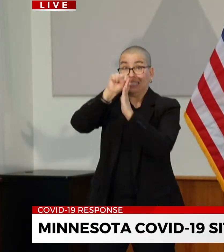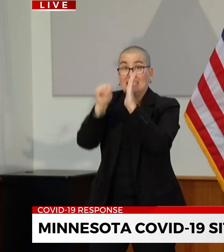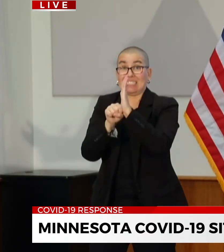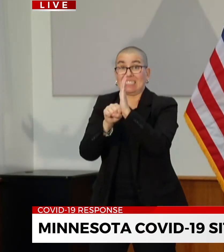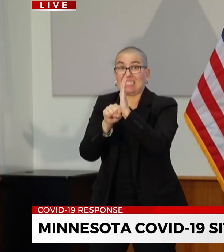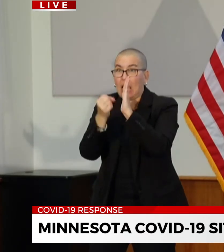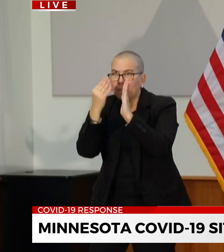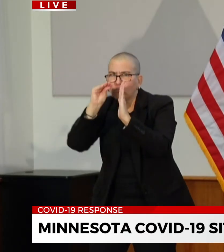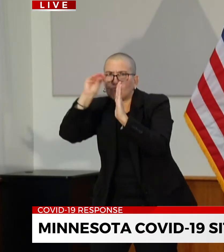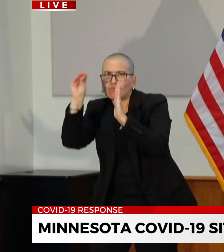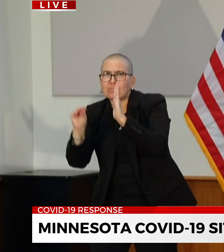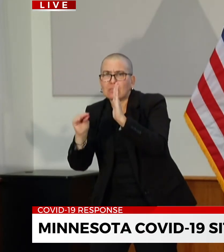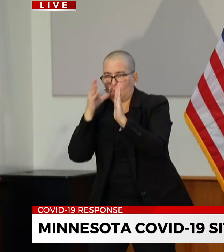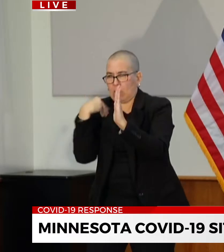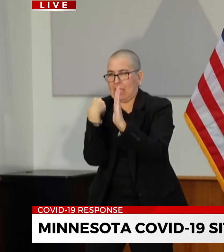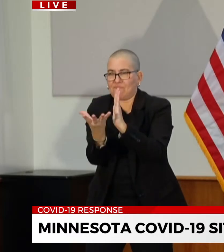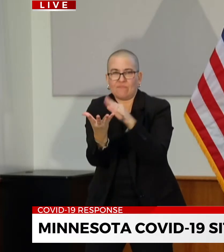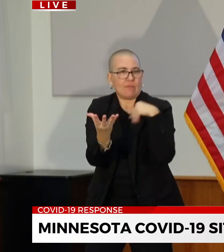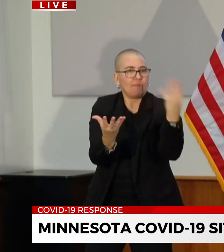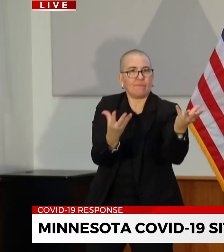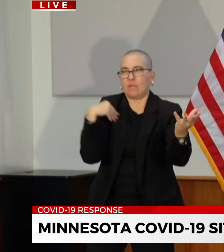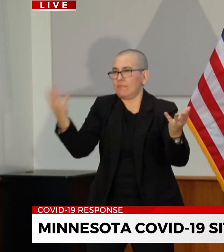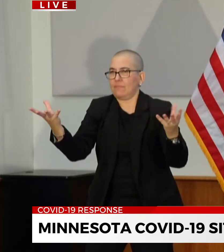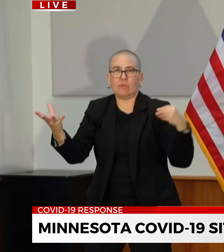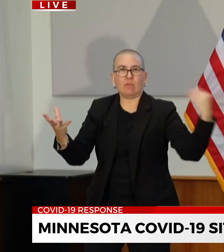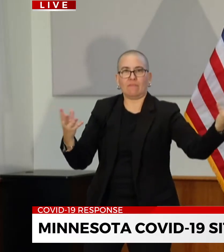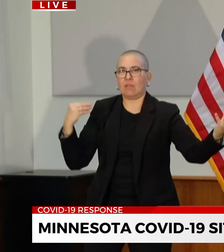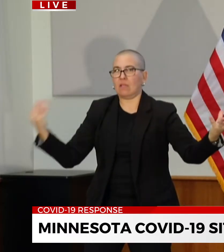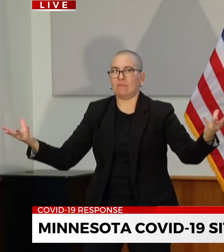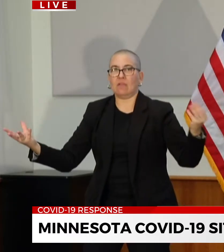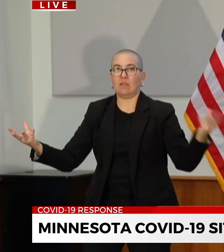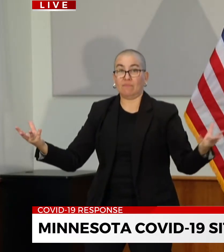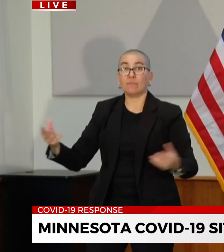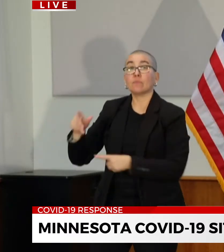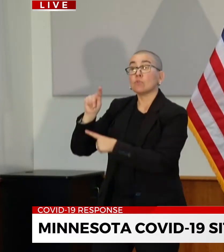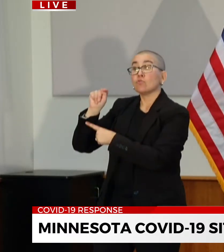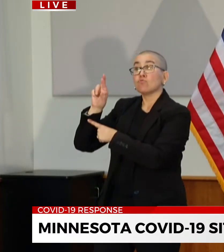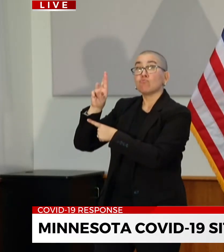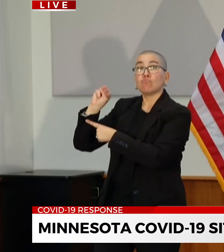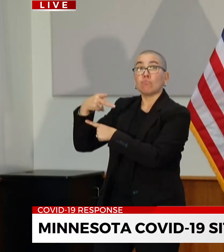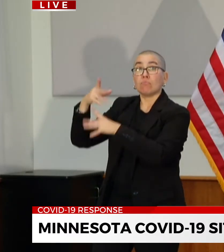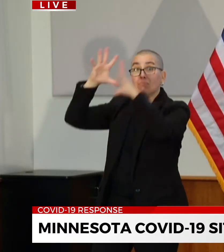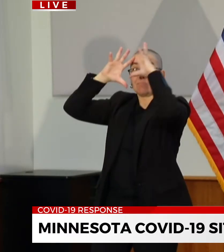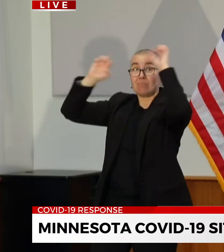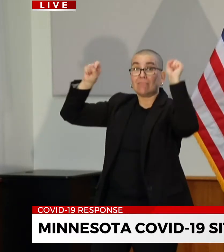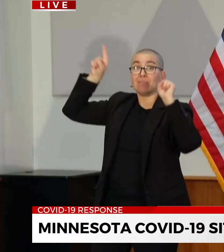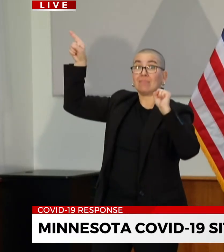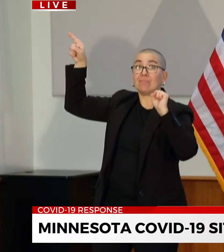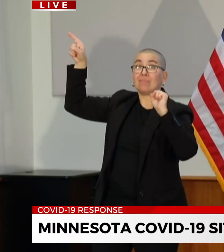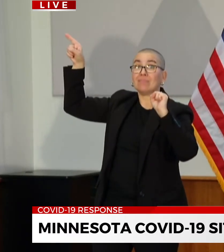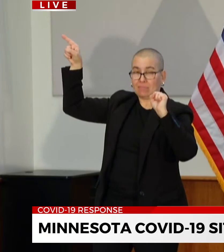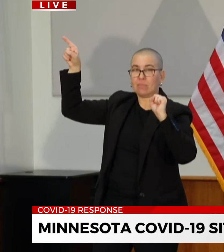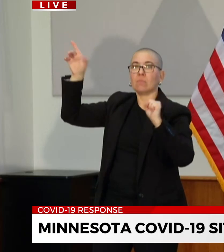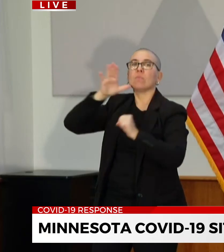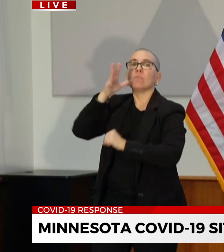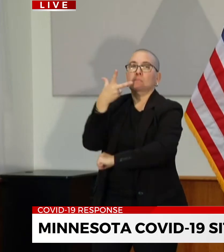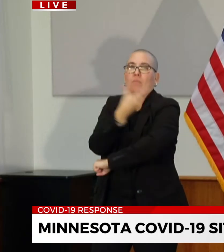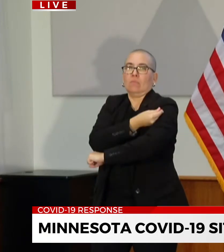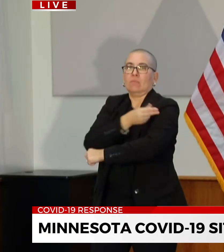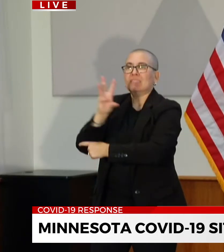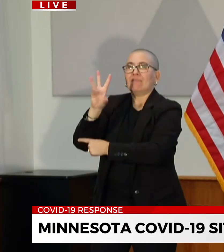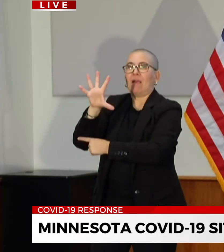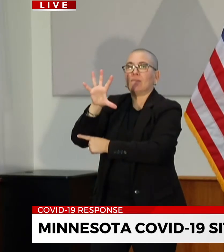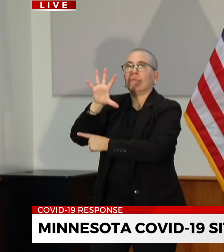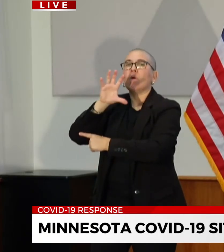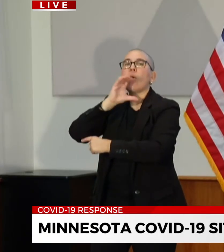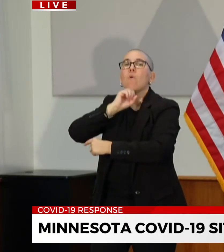this, there is a debate even amongst the administration. The Trump administration believes you vaccinate those 65 and older. The CDC, Dr. Fauci